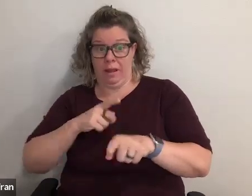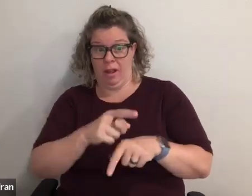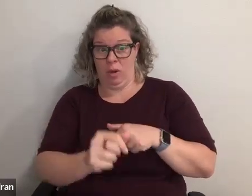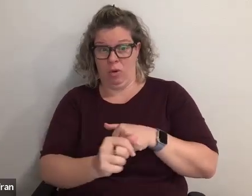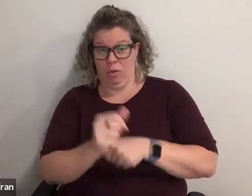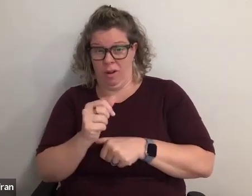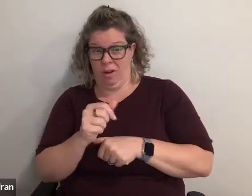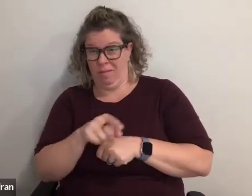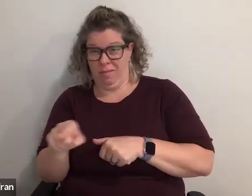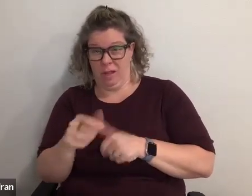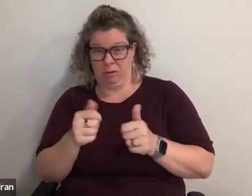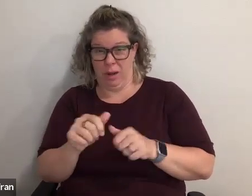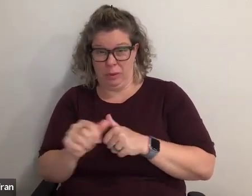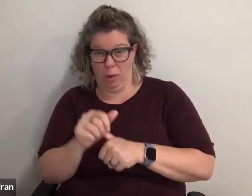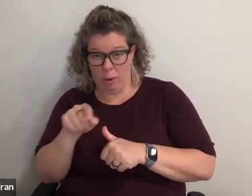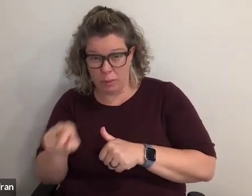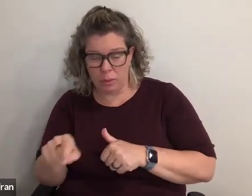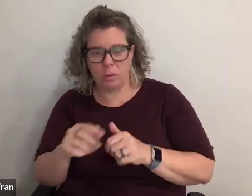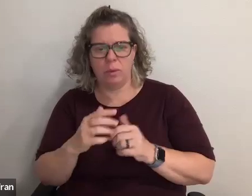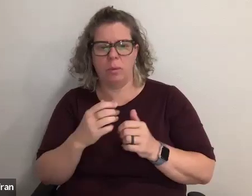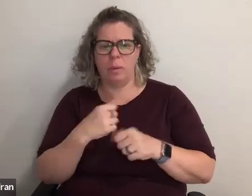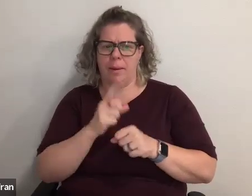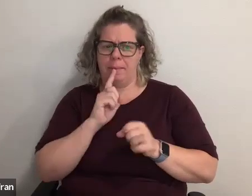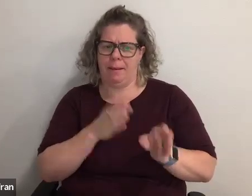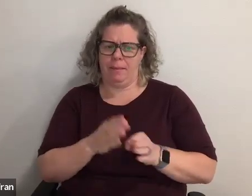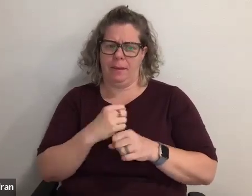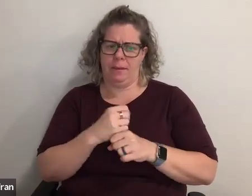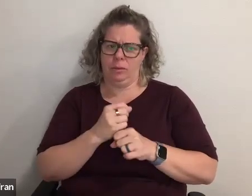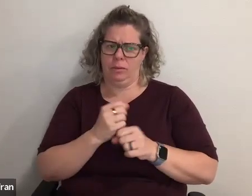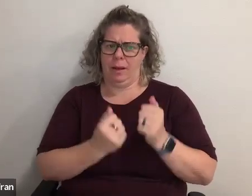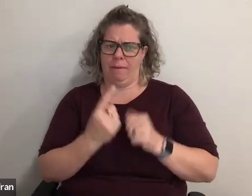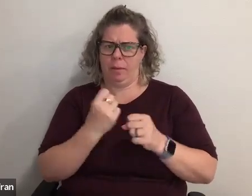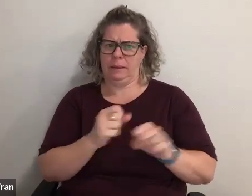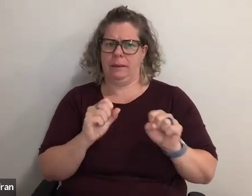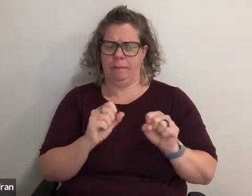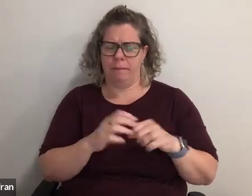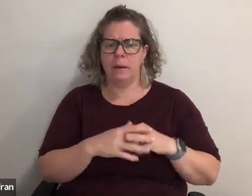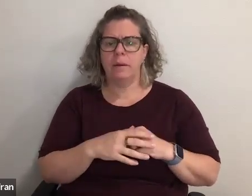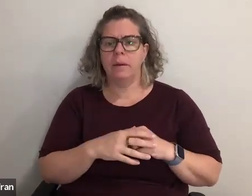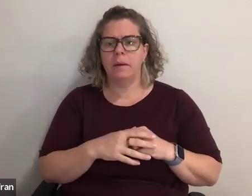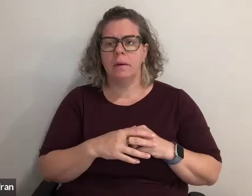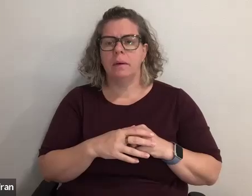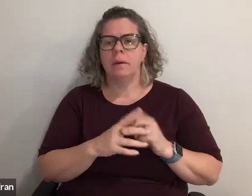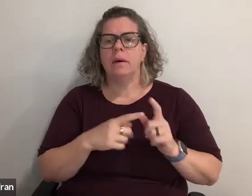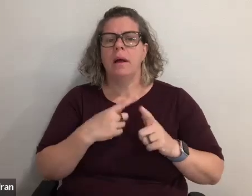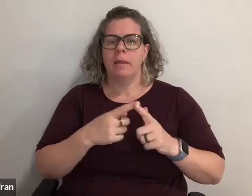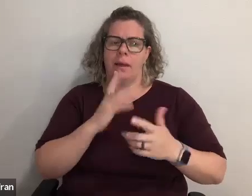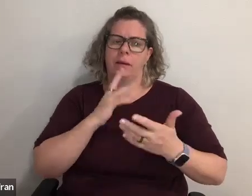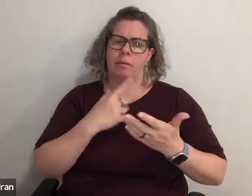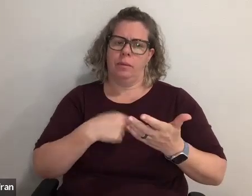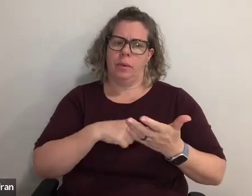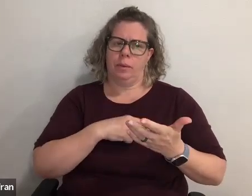for harm? Then we'll want to create a plan to keep everyone safe. At that point, we'll start to work